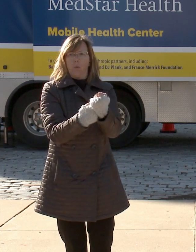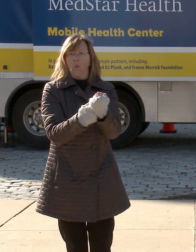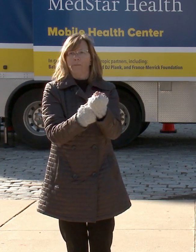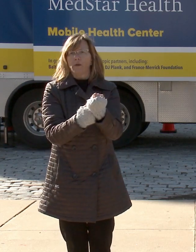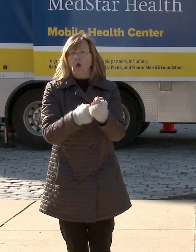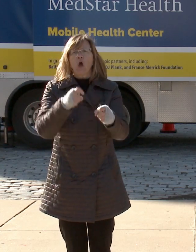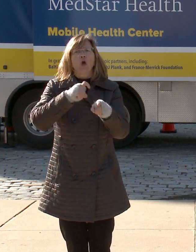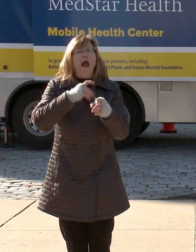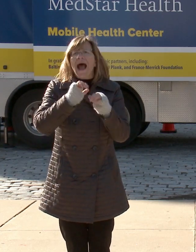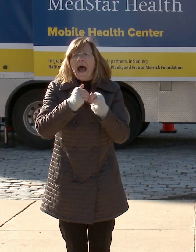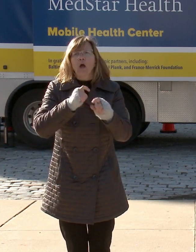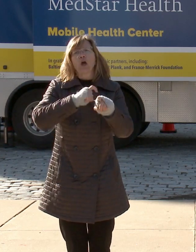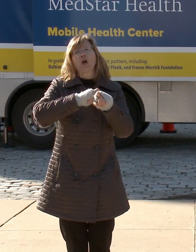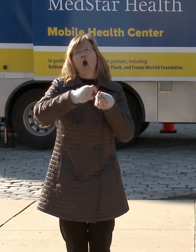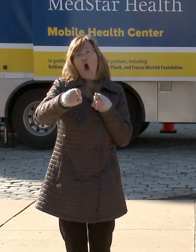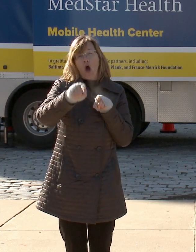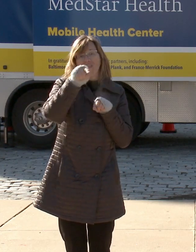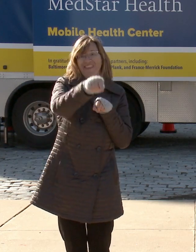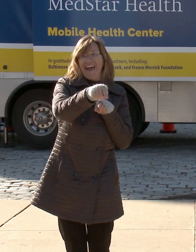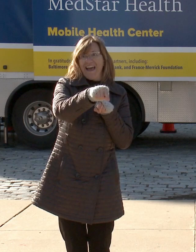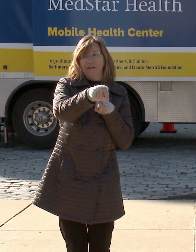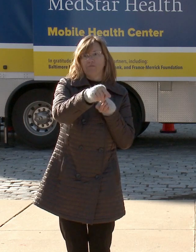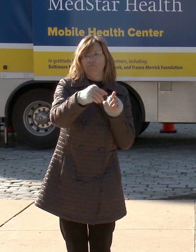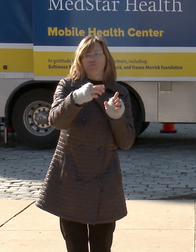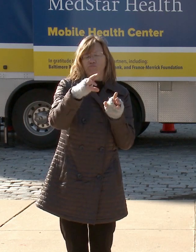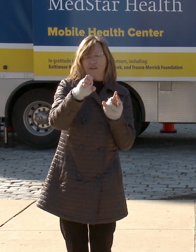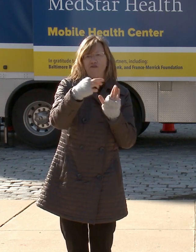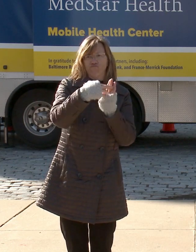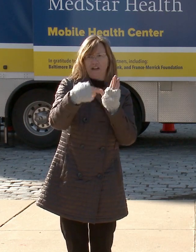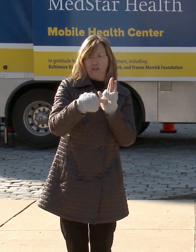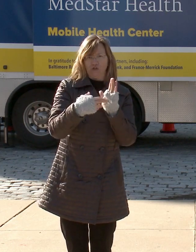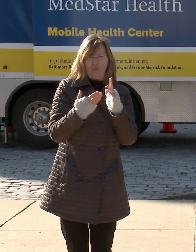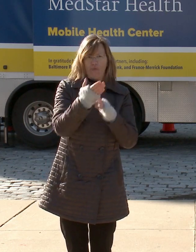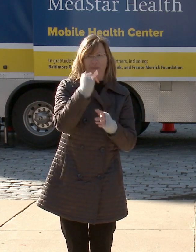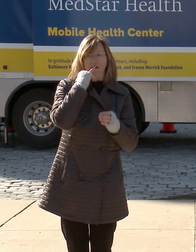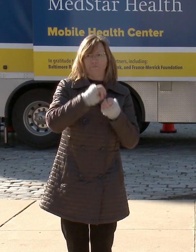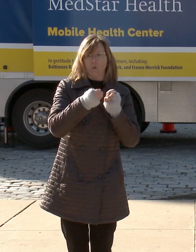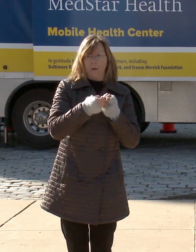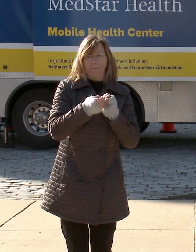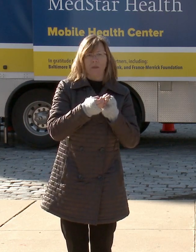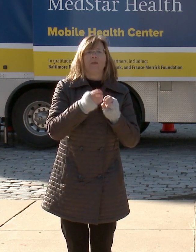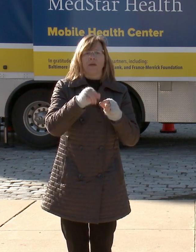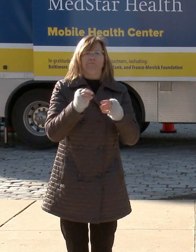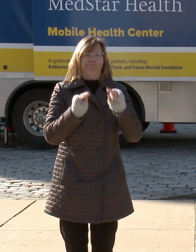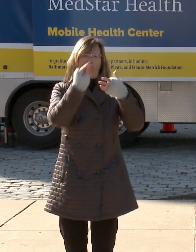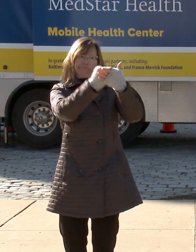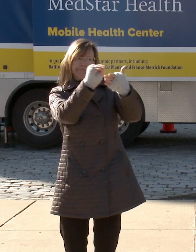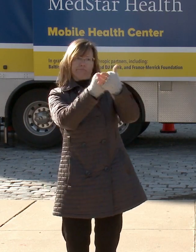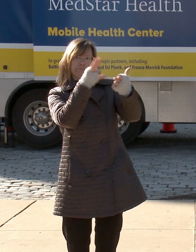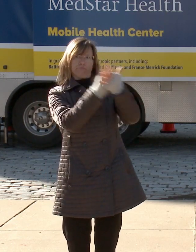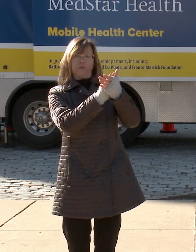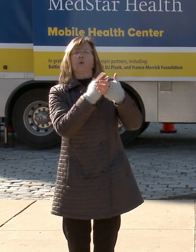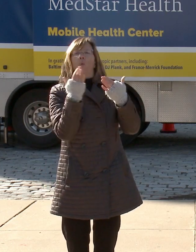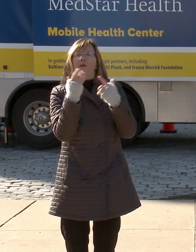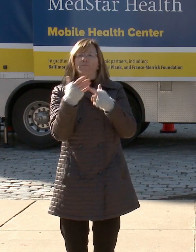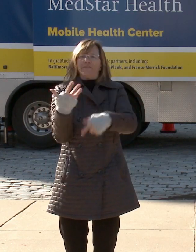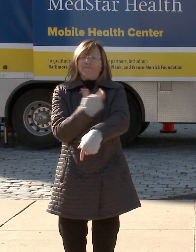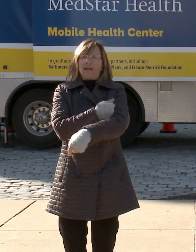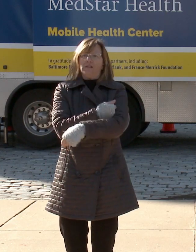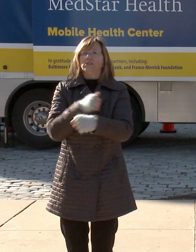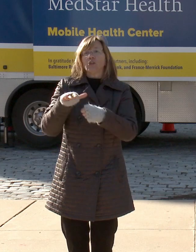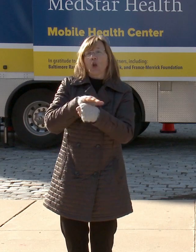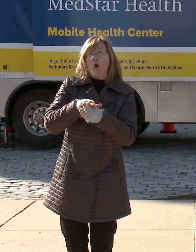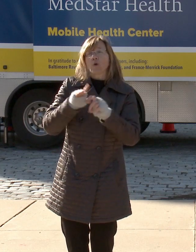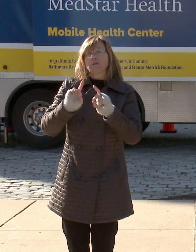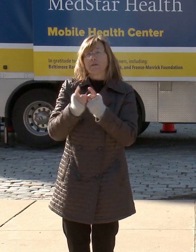in and pre-register. They can be put on a waiting list for a vaccine appointment. We've been given directives at the local health department to prioritize